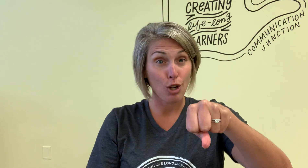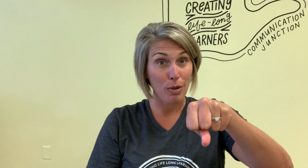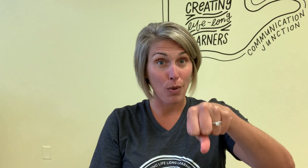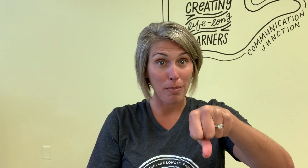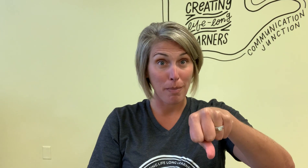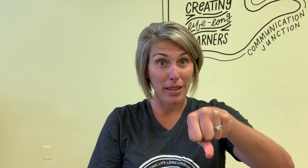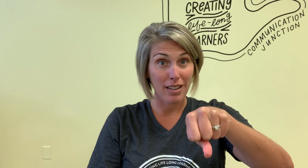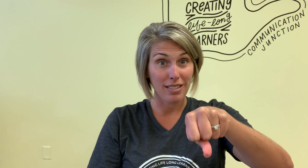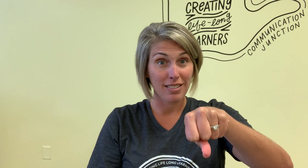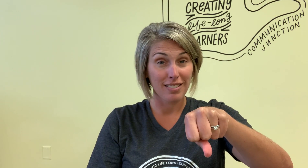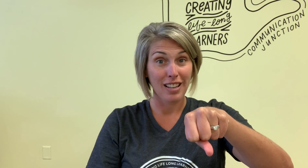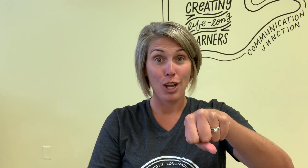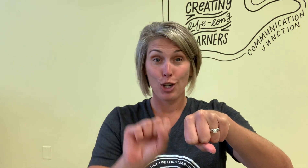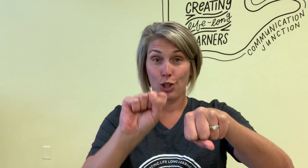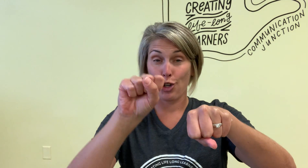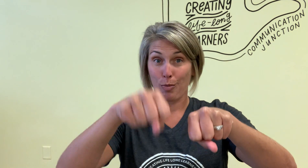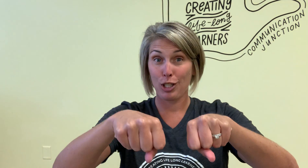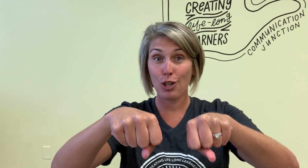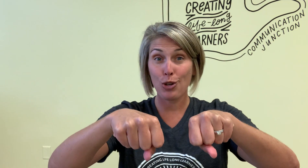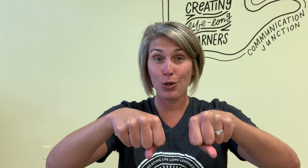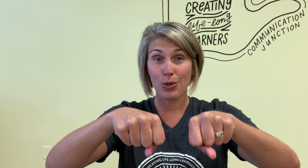one pumpkin? Show me 2.